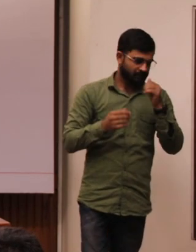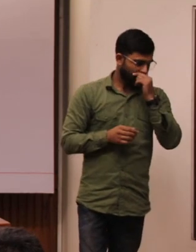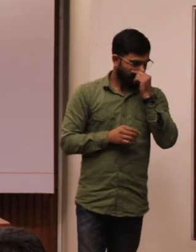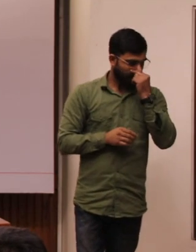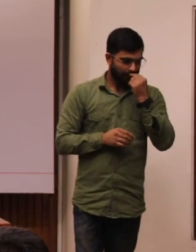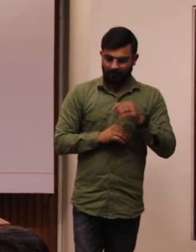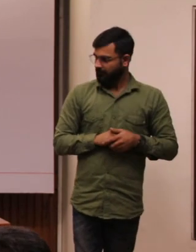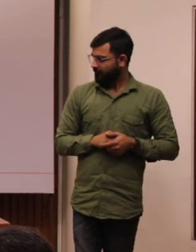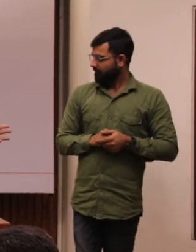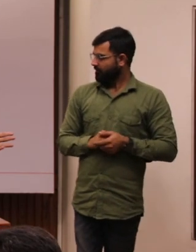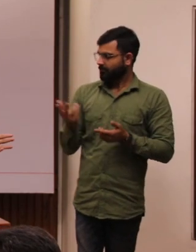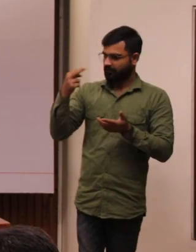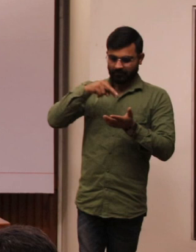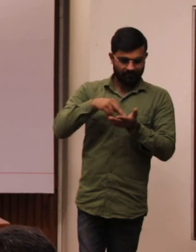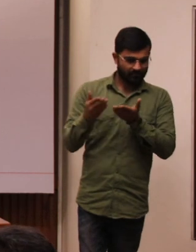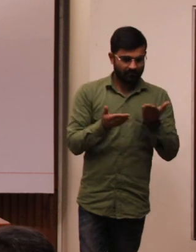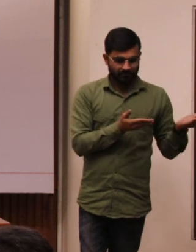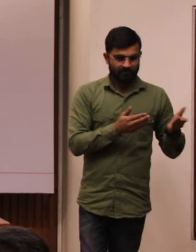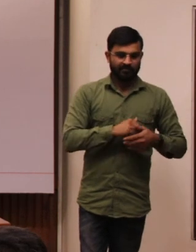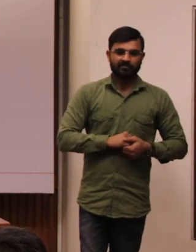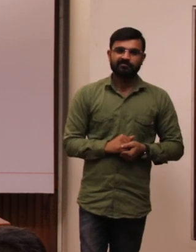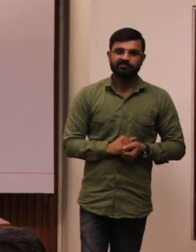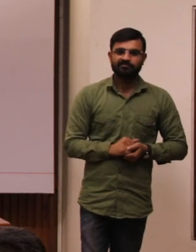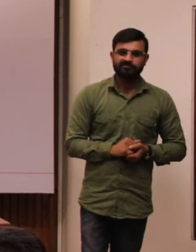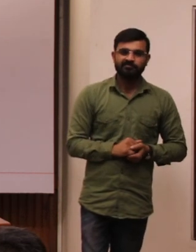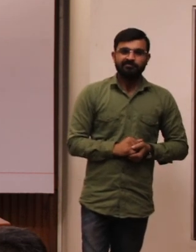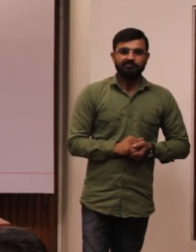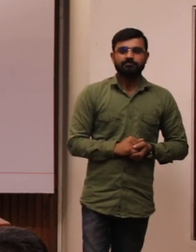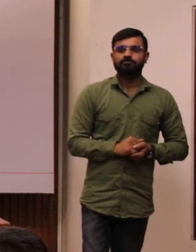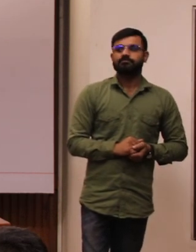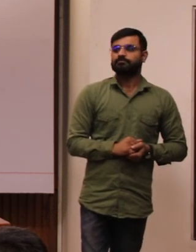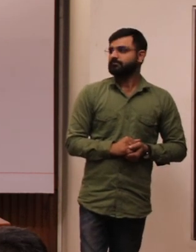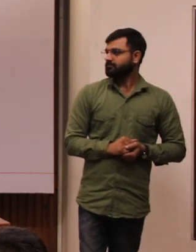Can thank you stand? Because yes, sir. Please, yes, you can go.